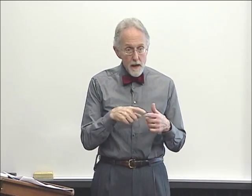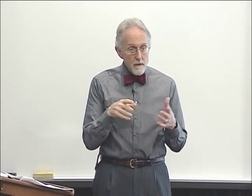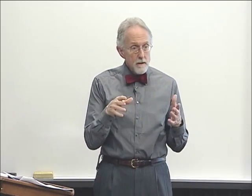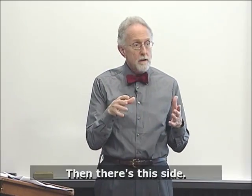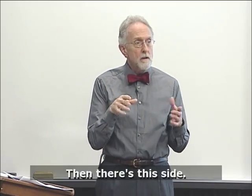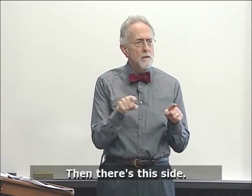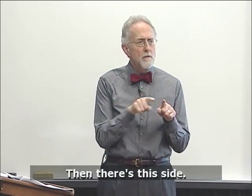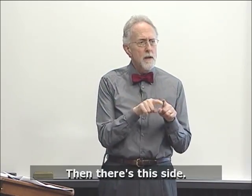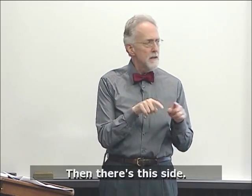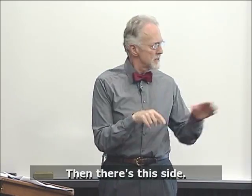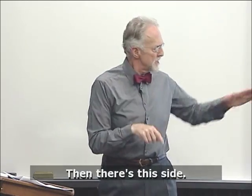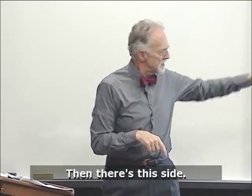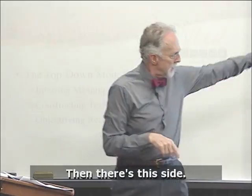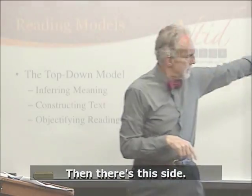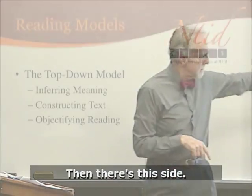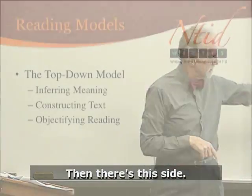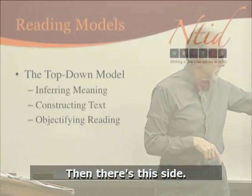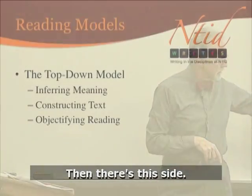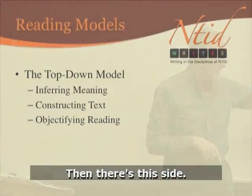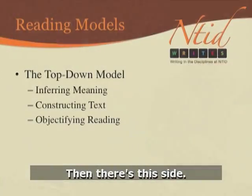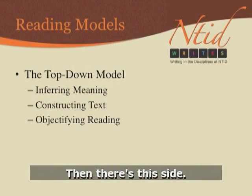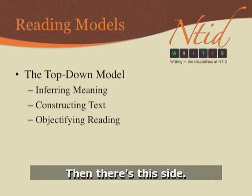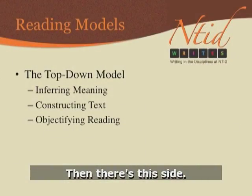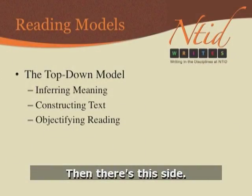Then there's this side.